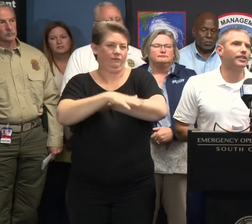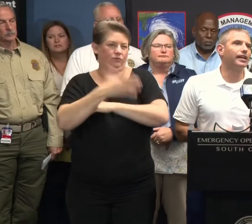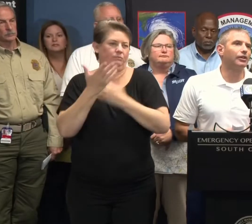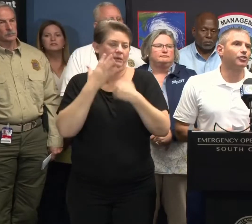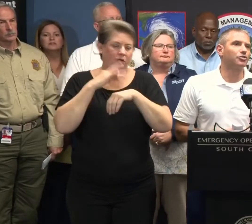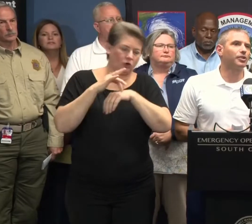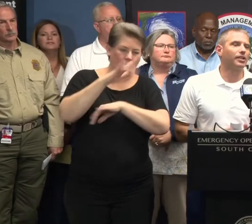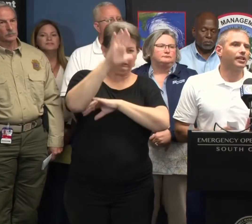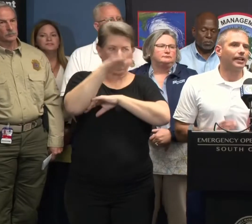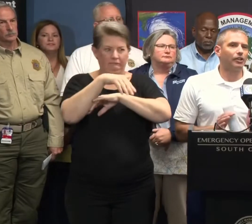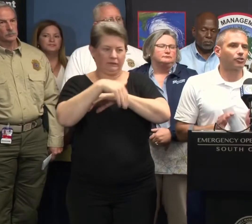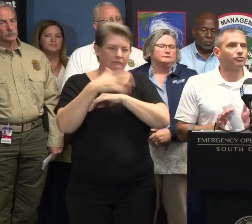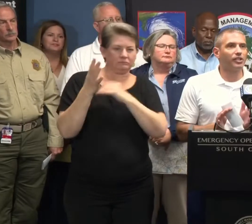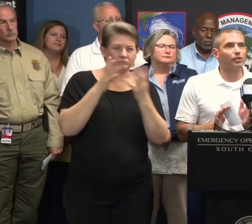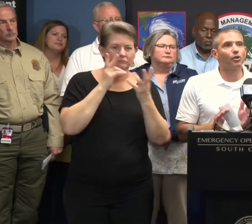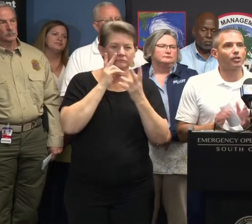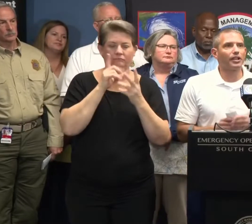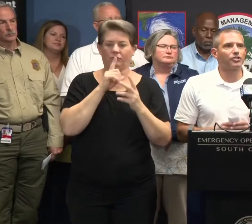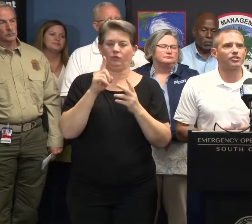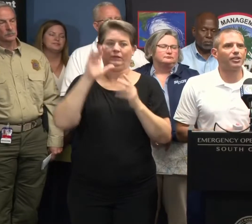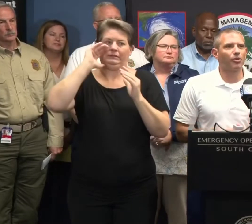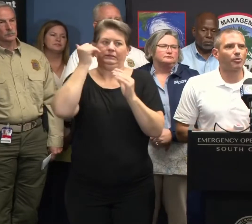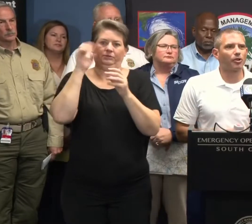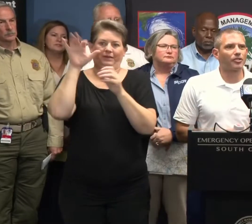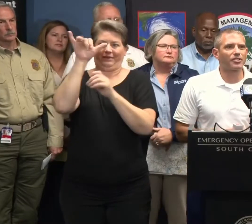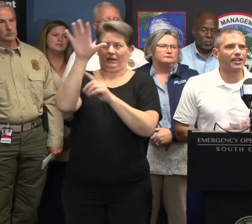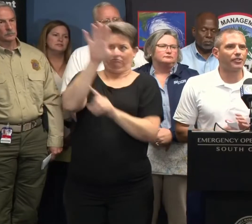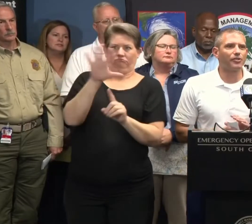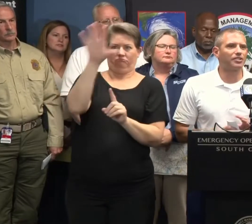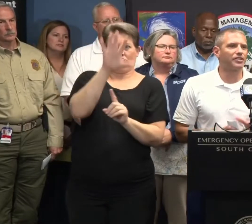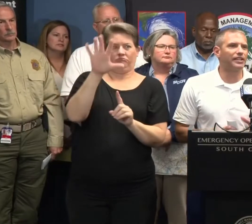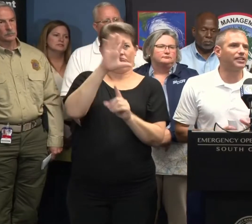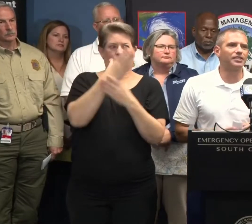early evening hours, but it looks really localized just in that one part of the